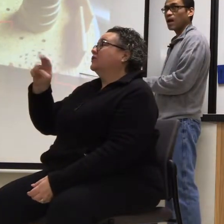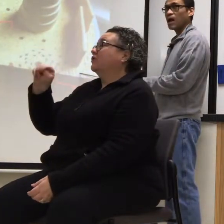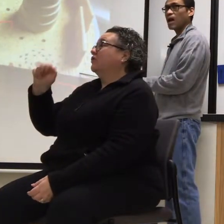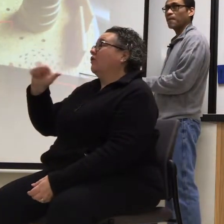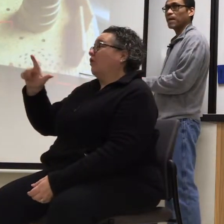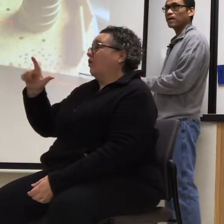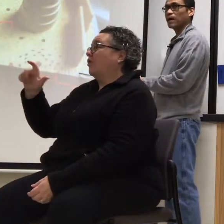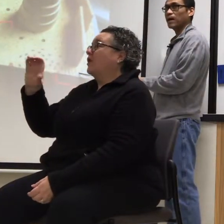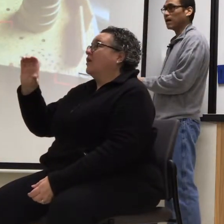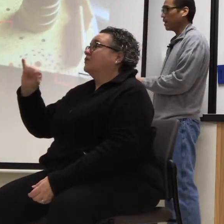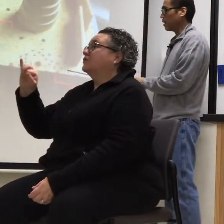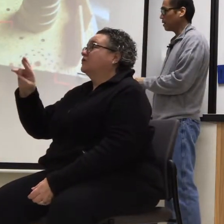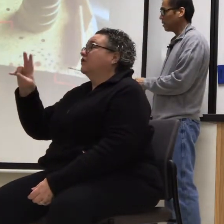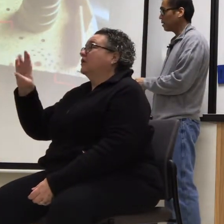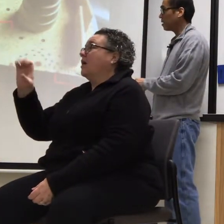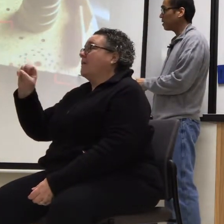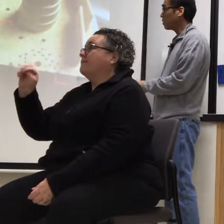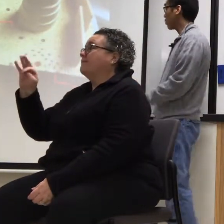circumferential lamella.